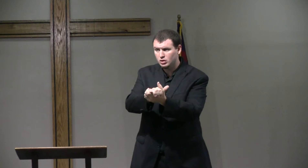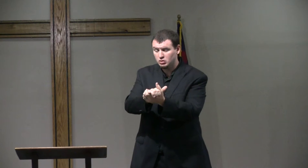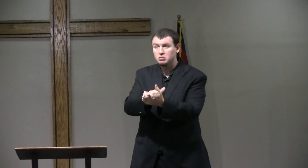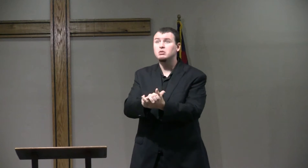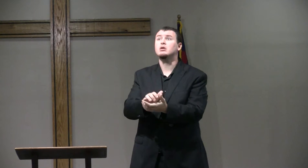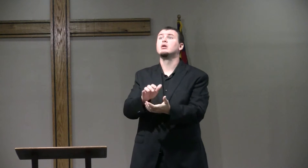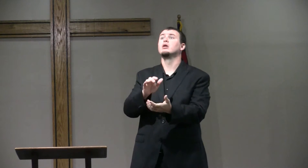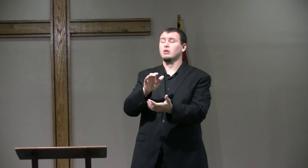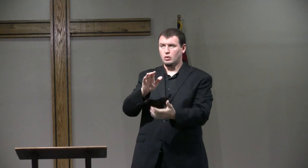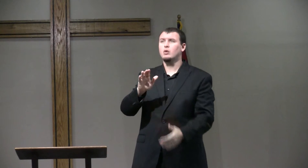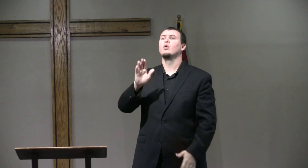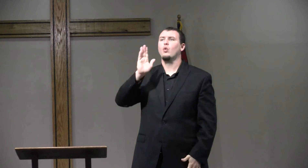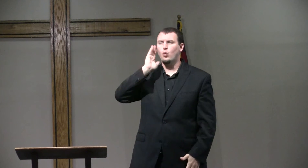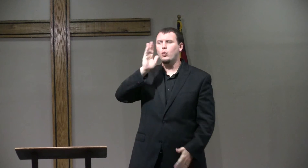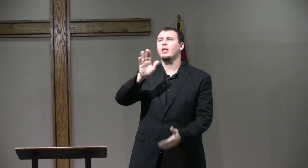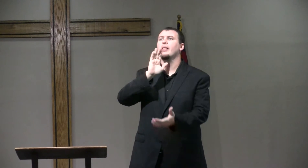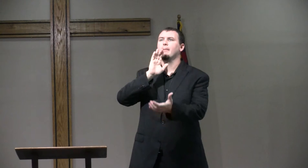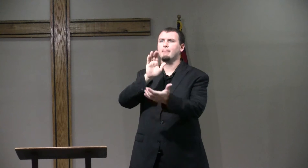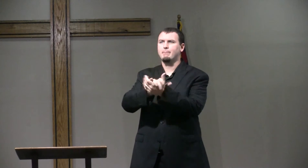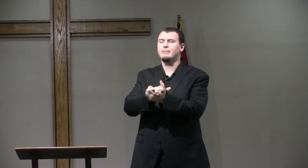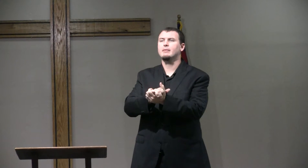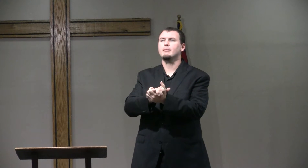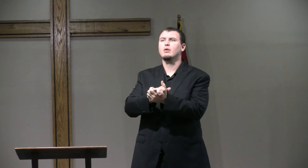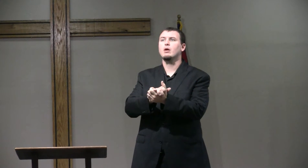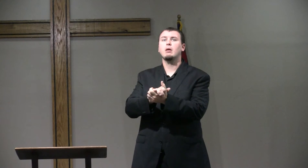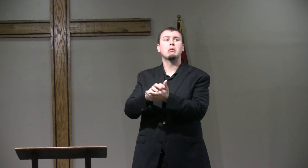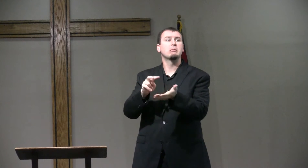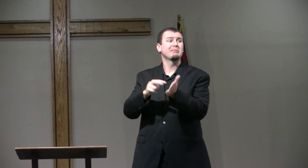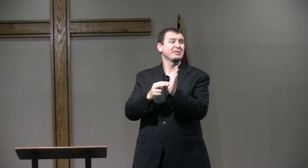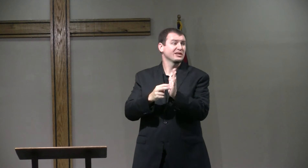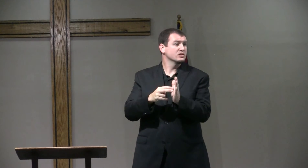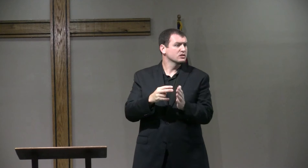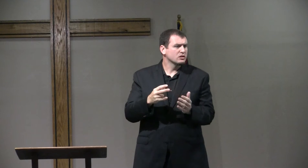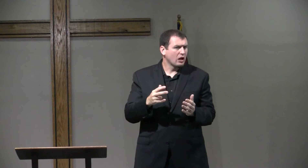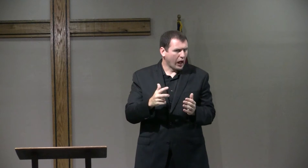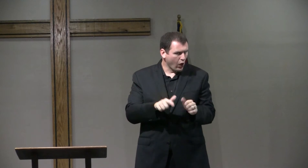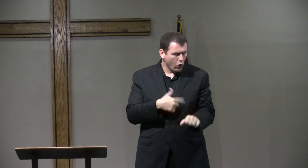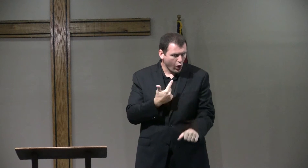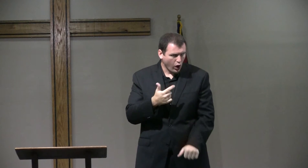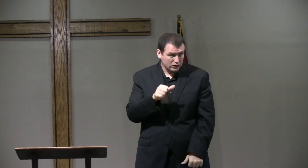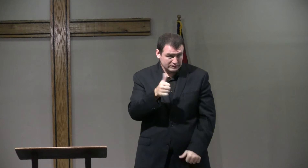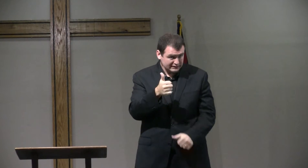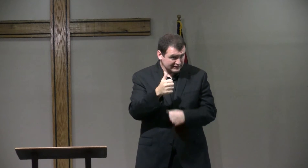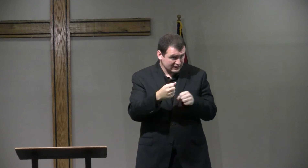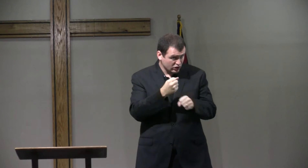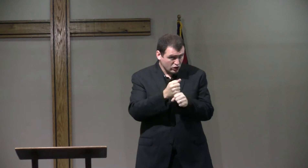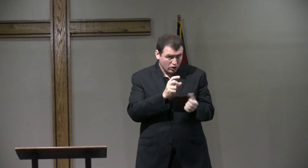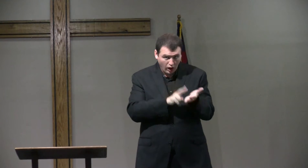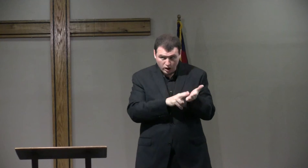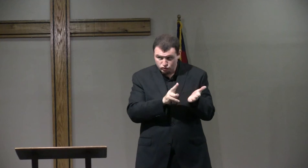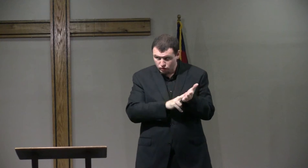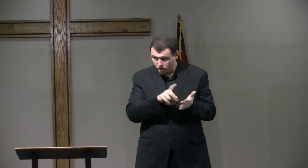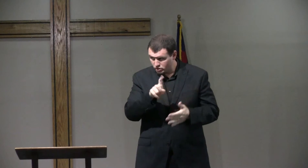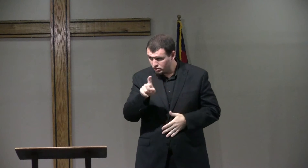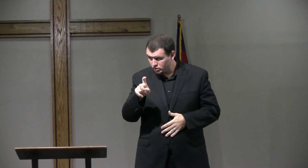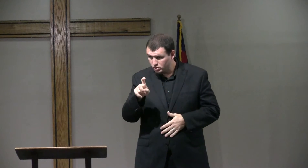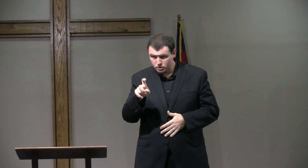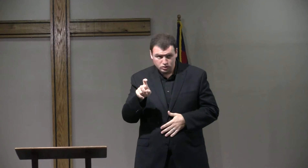When you have promised to marry someone and you commit to that person, is there like